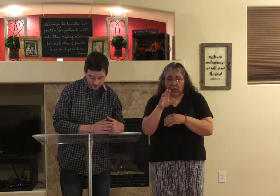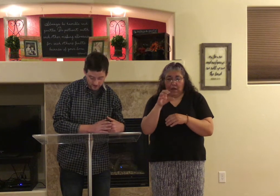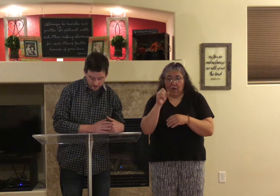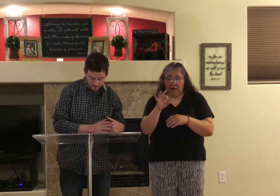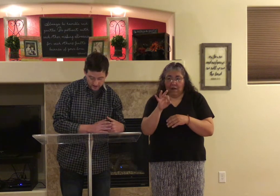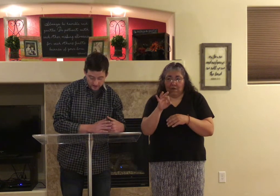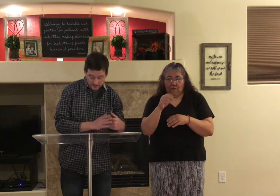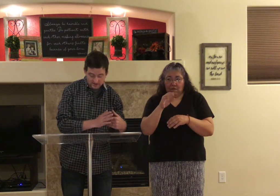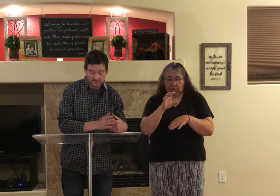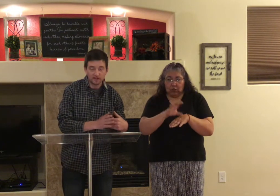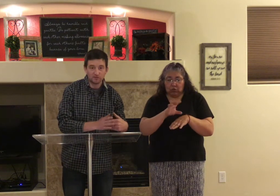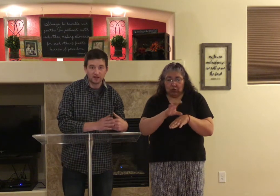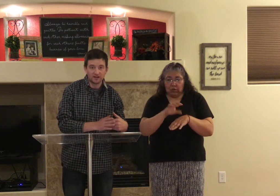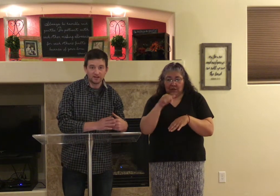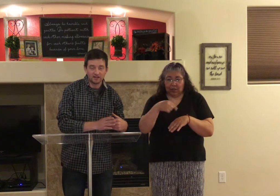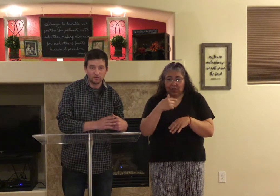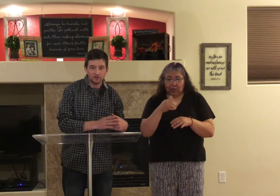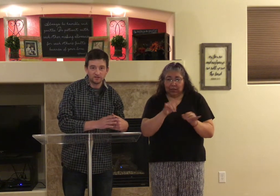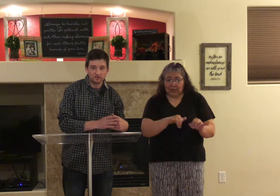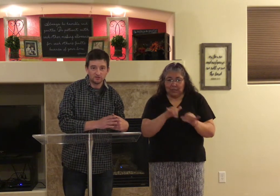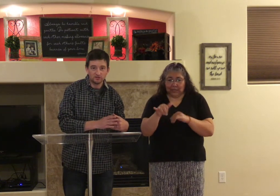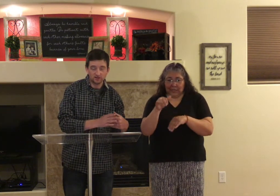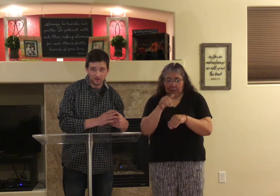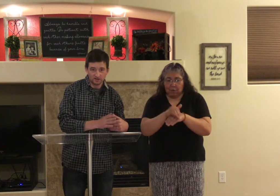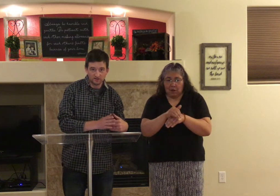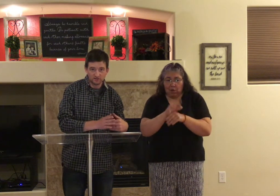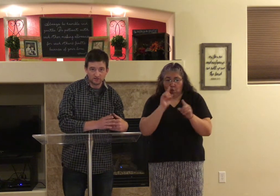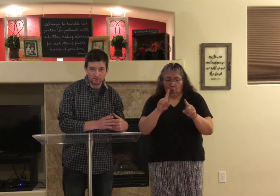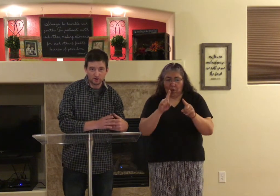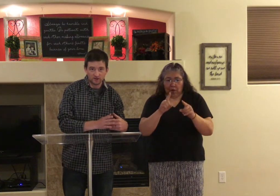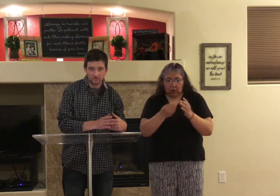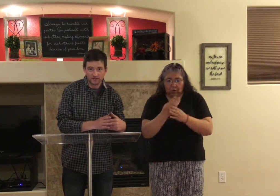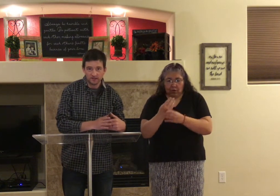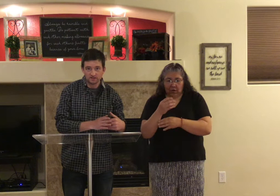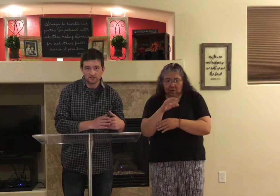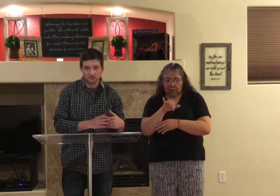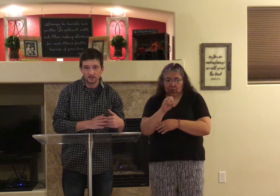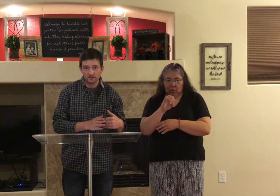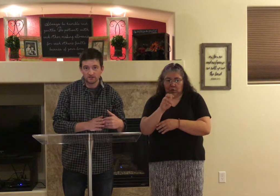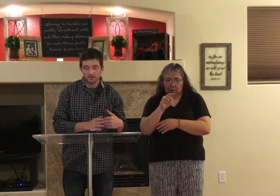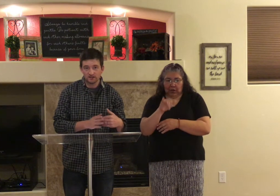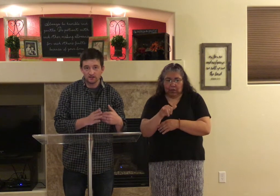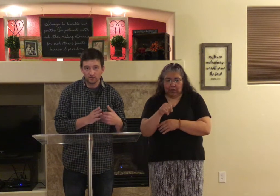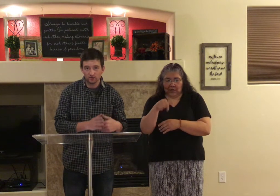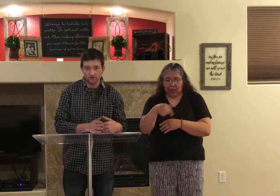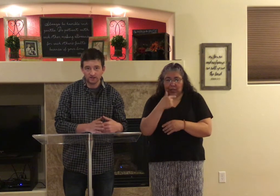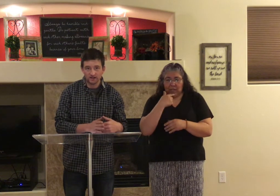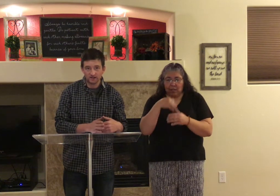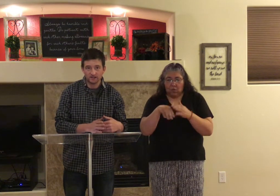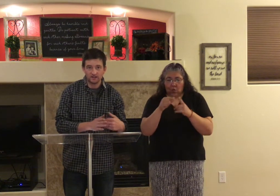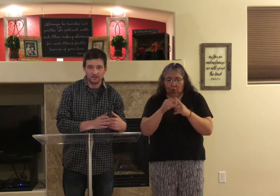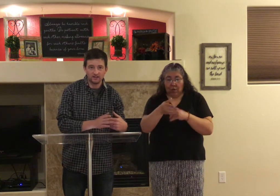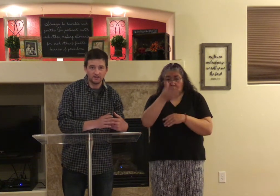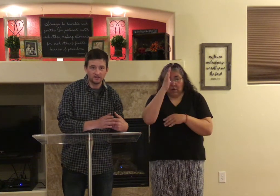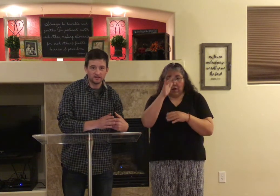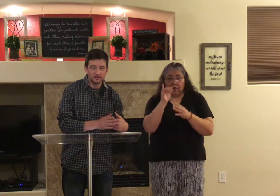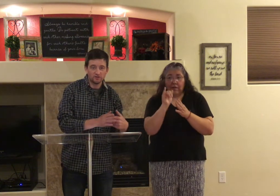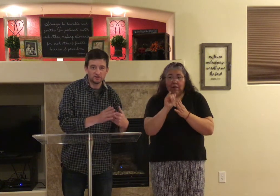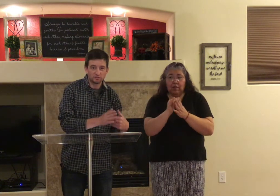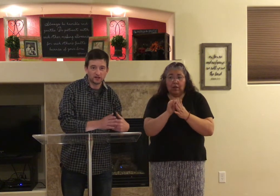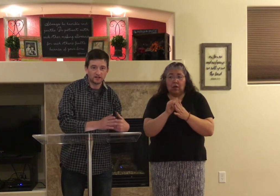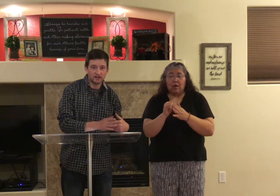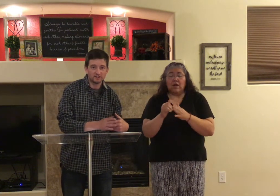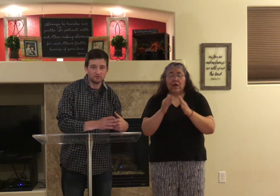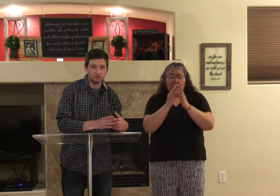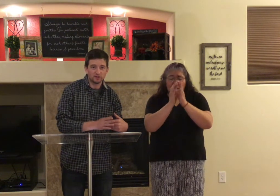church, that same night he went to the Garden of Gethsemane, and it says in the Word of God that he